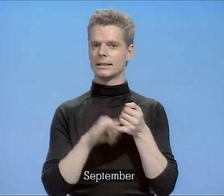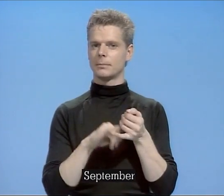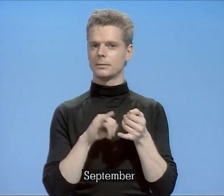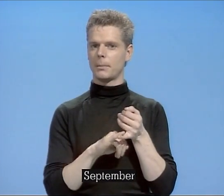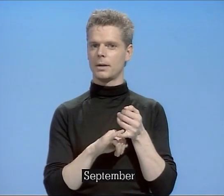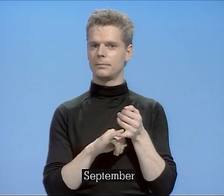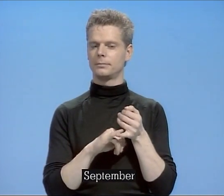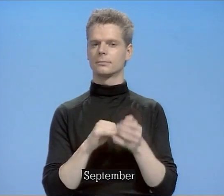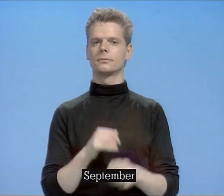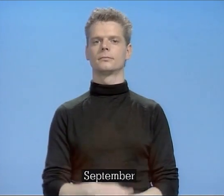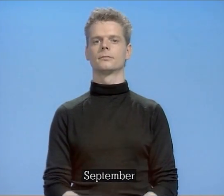September,